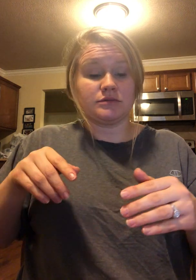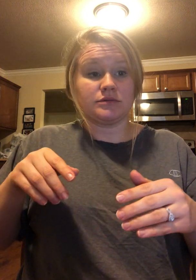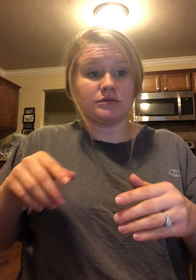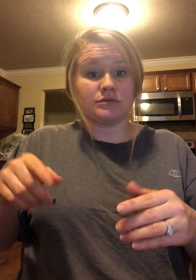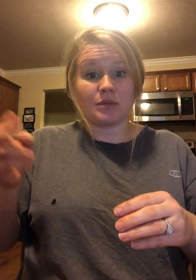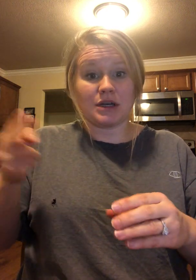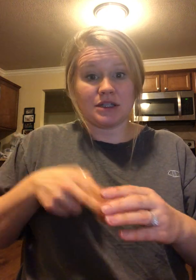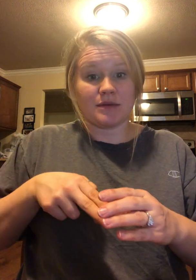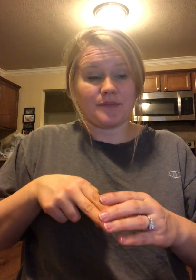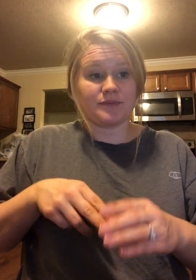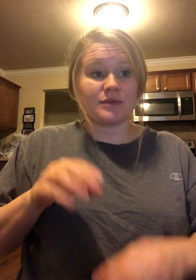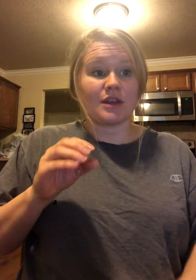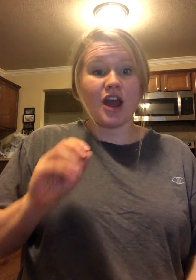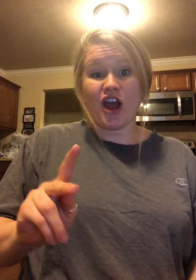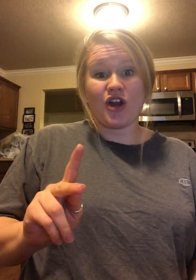All right, get your brains going.